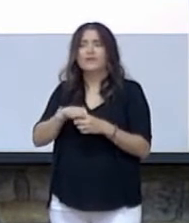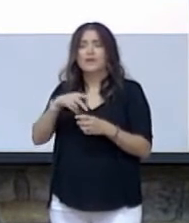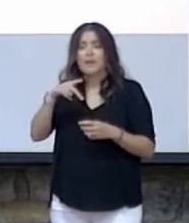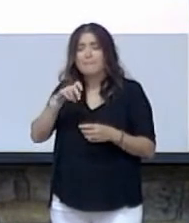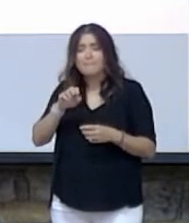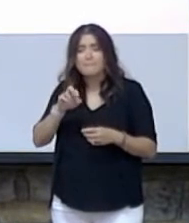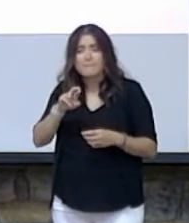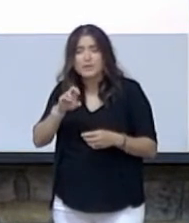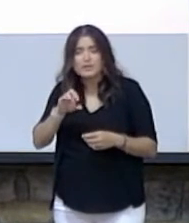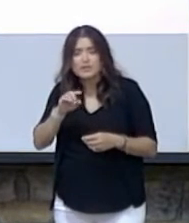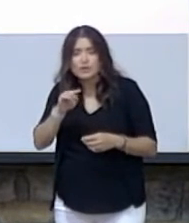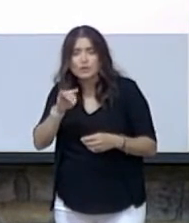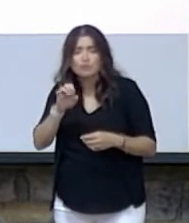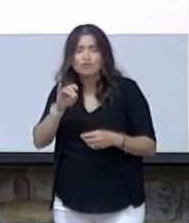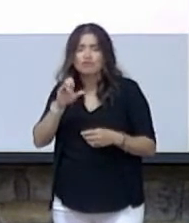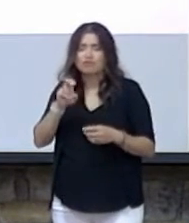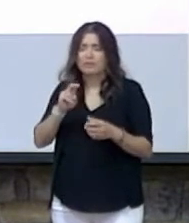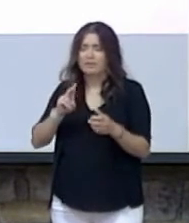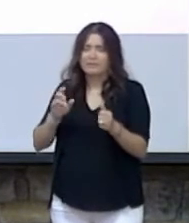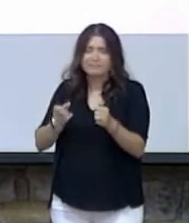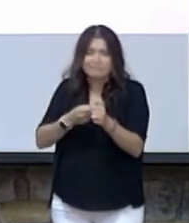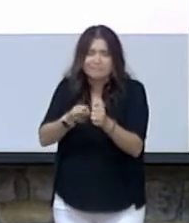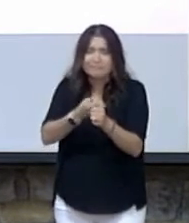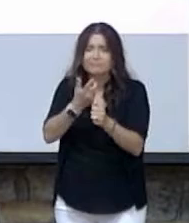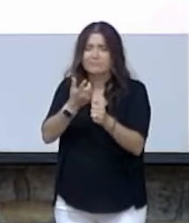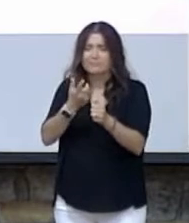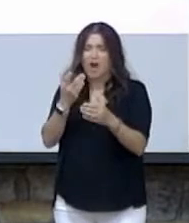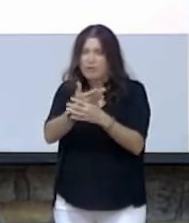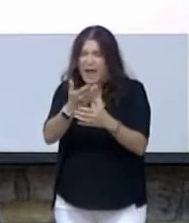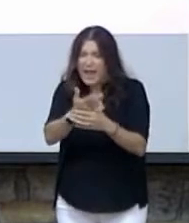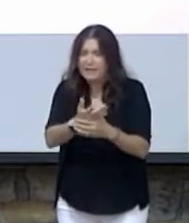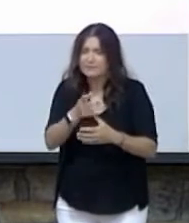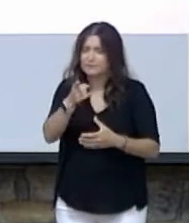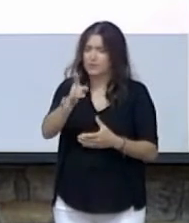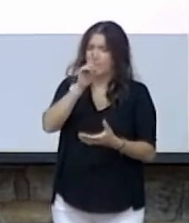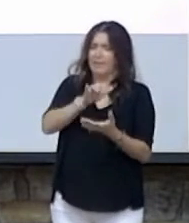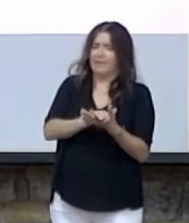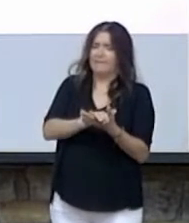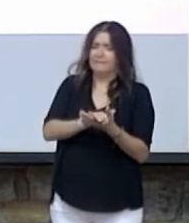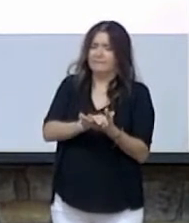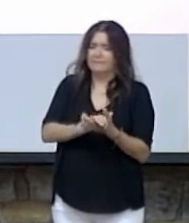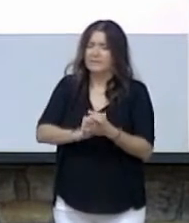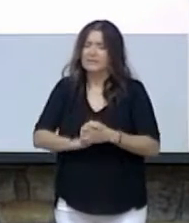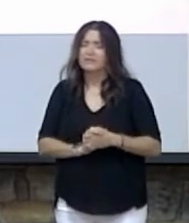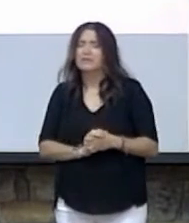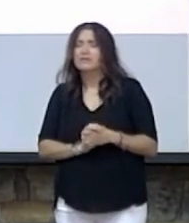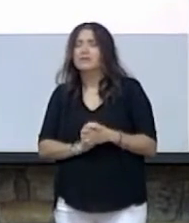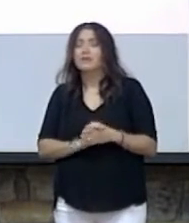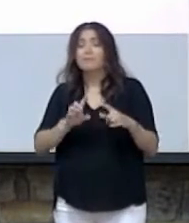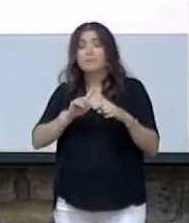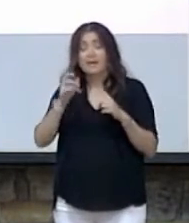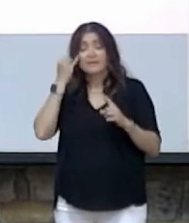being harassed for what you believe. But if we go back to Matthew chapter 5, we find that this persecution